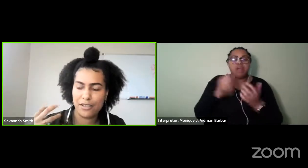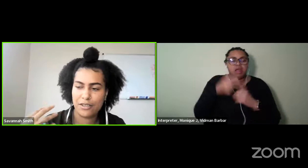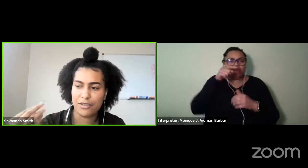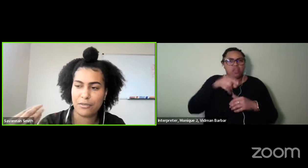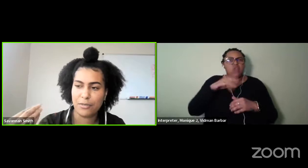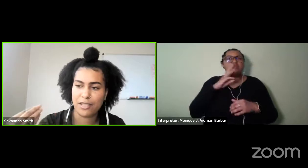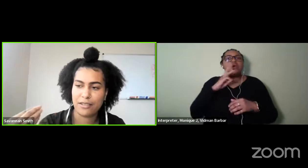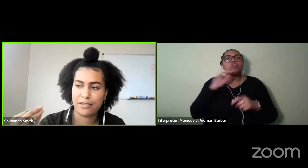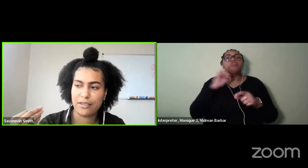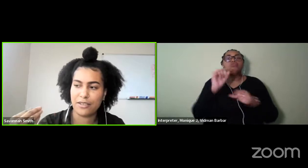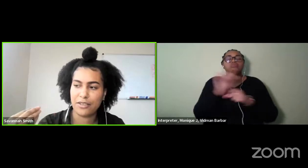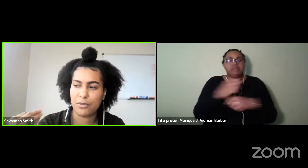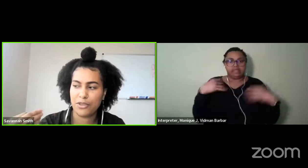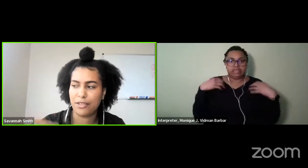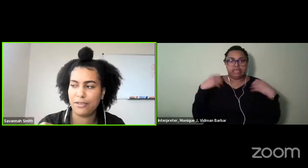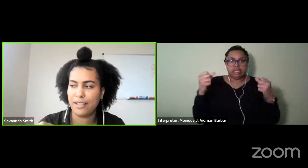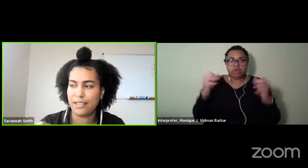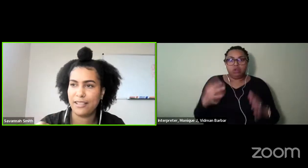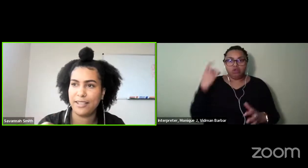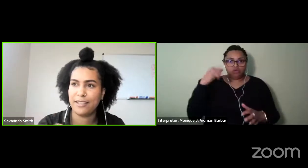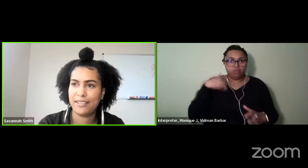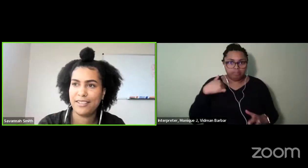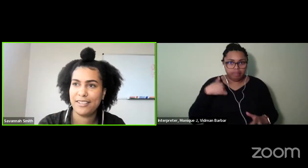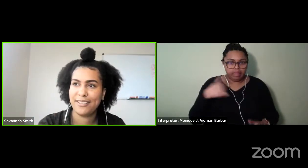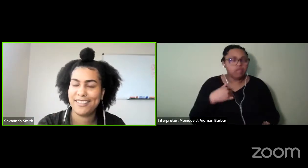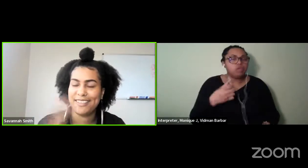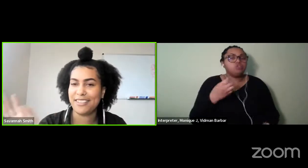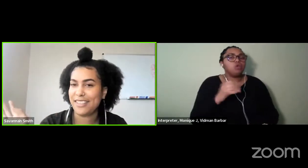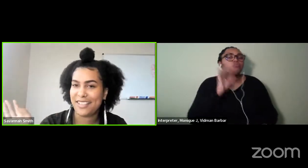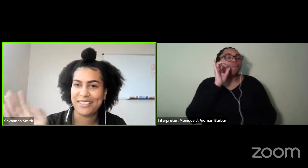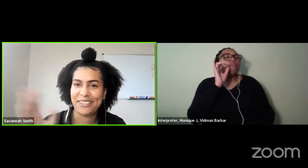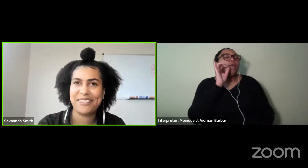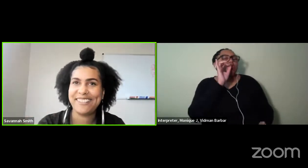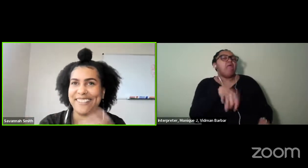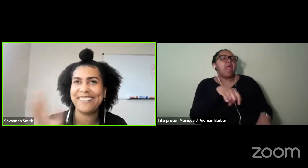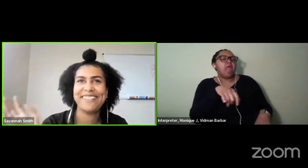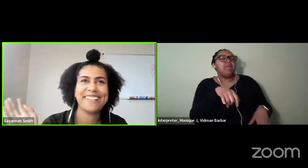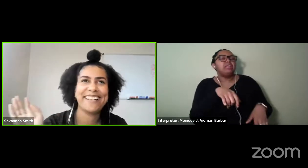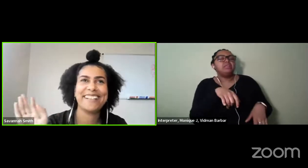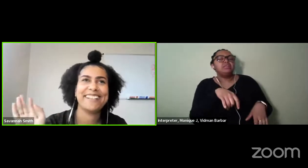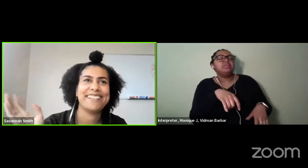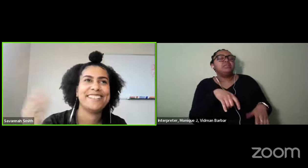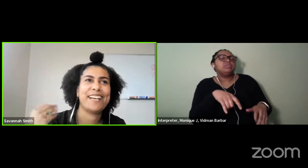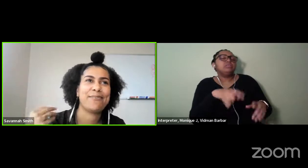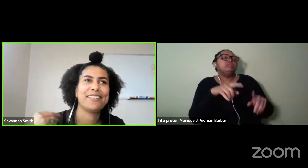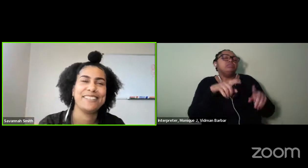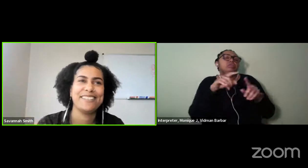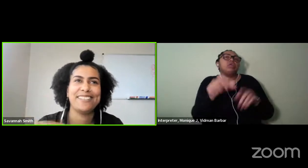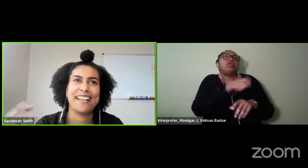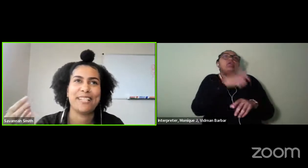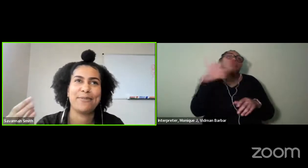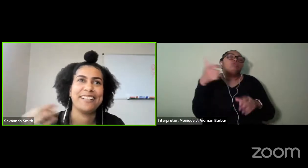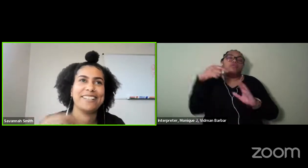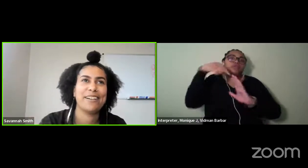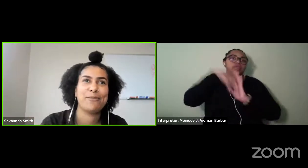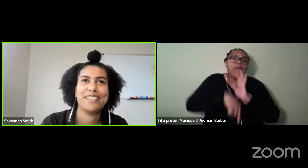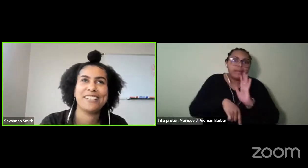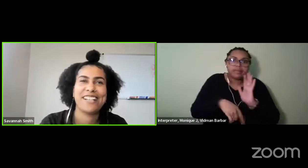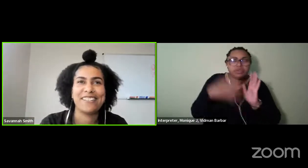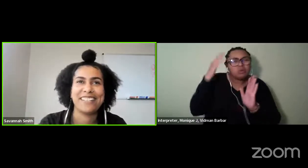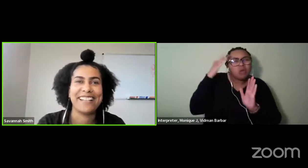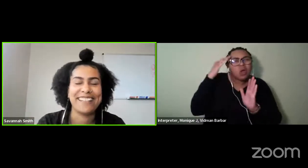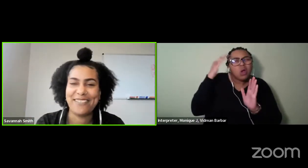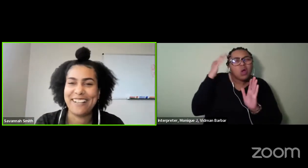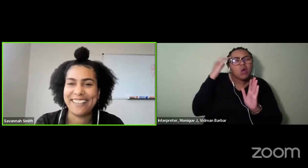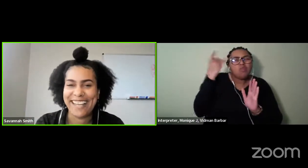healer to me. And so personifying in that way just takes a whole another depth to that experience. So I'm gonna be